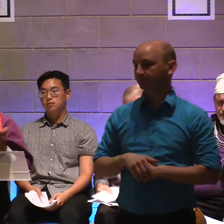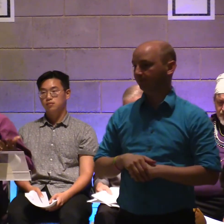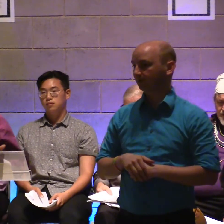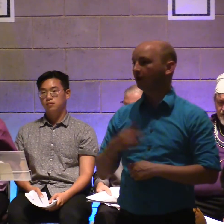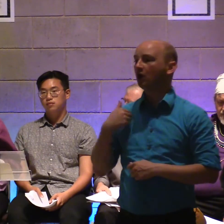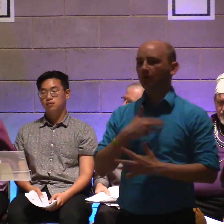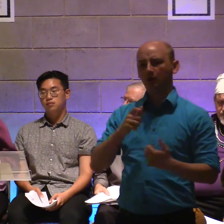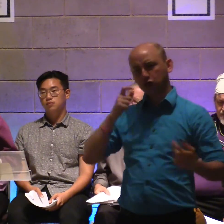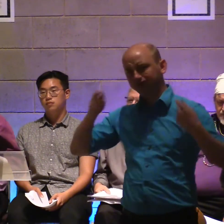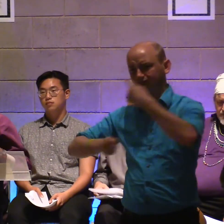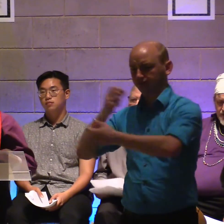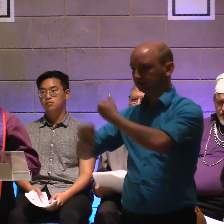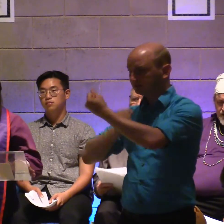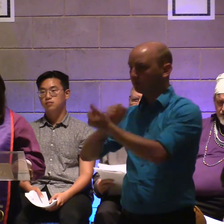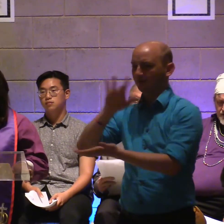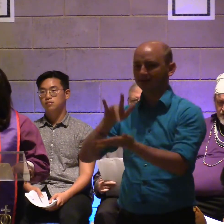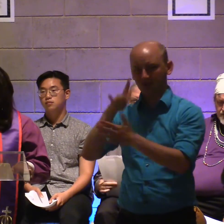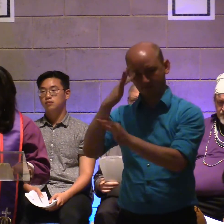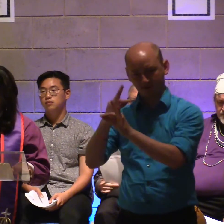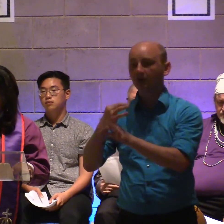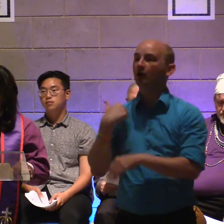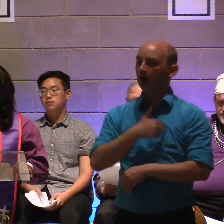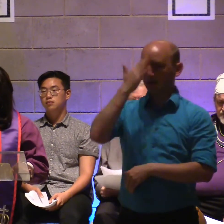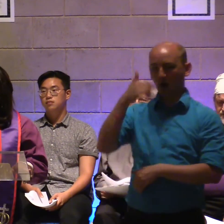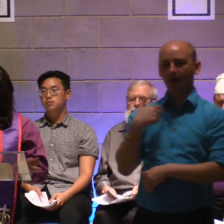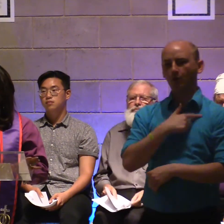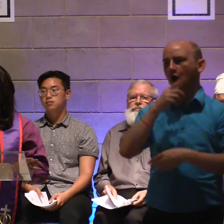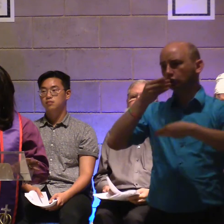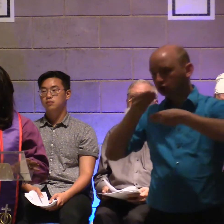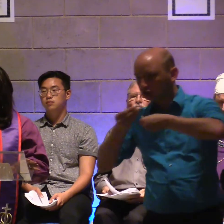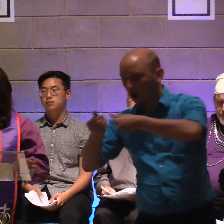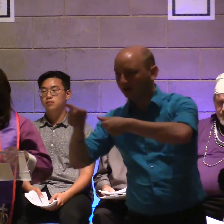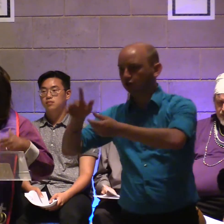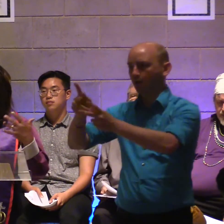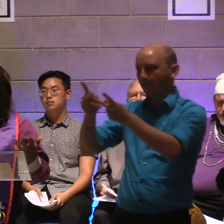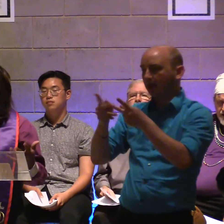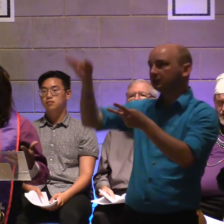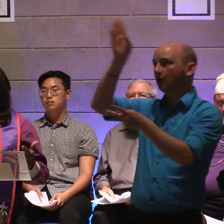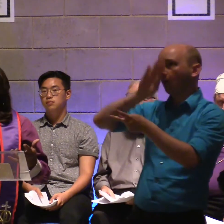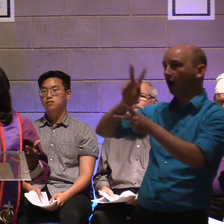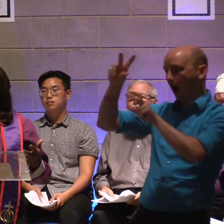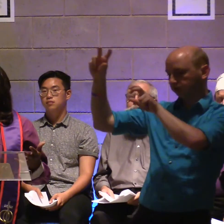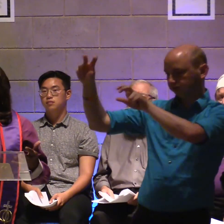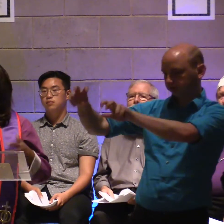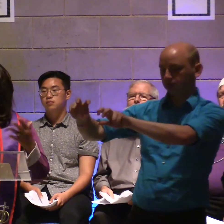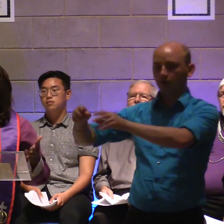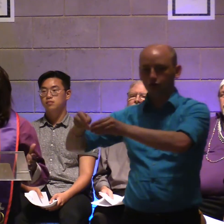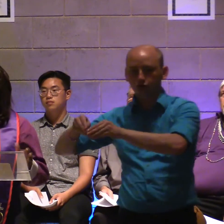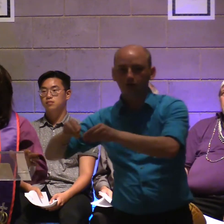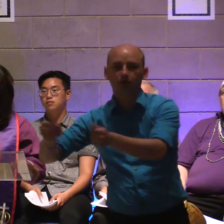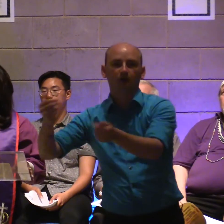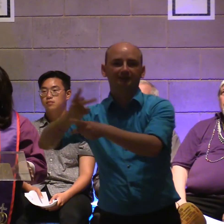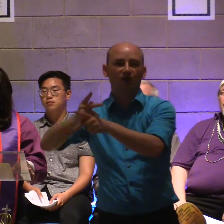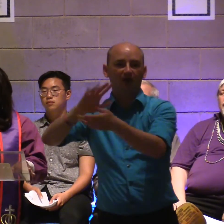into the Center of Faith. We know that we are sowing into a center that does sow into the citizens in this